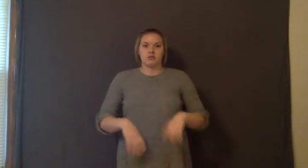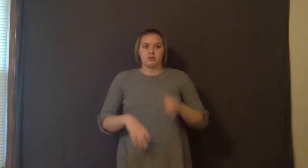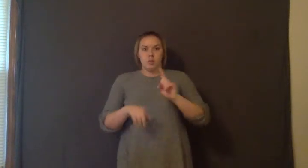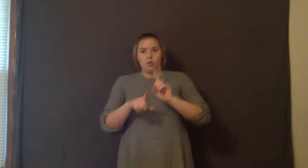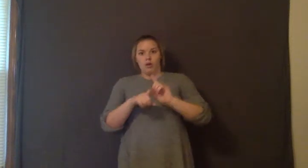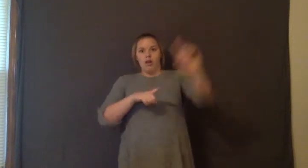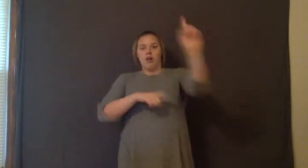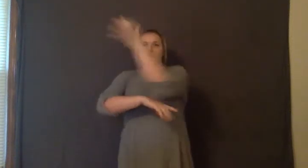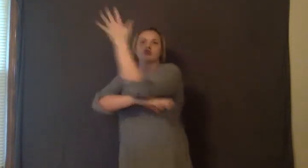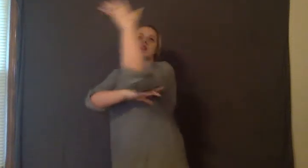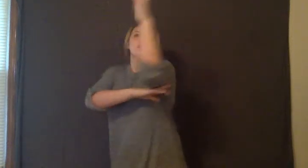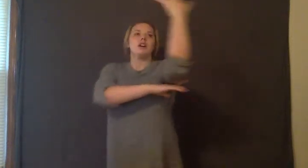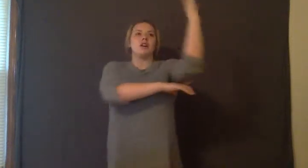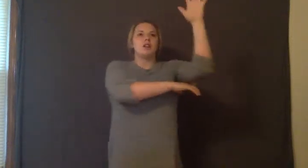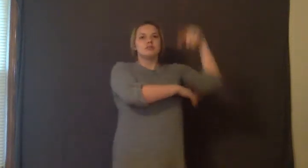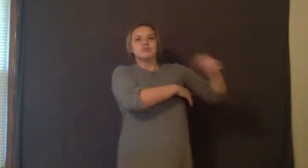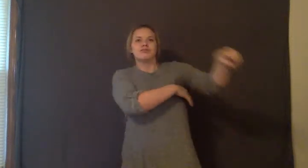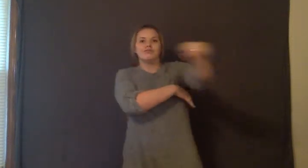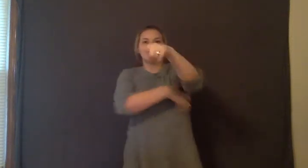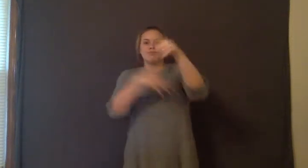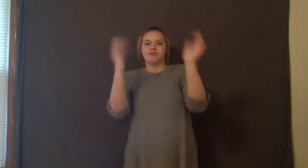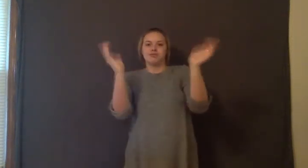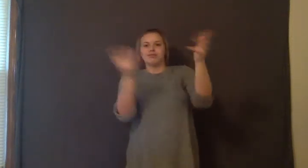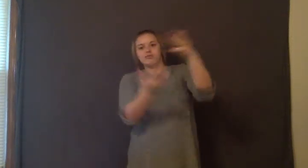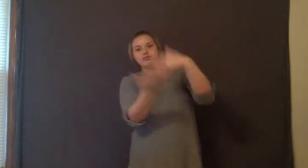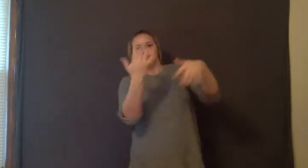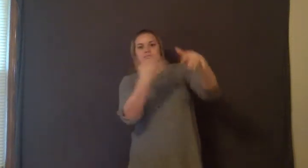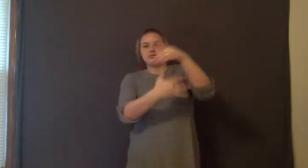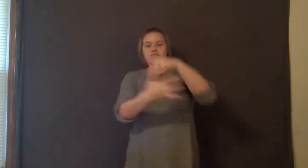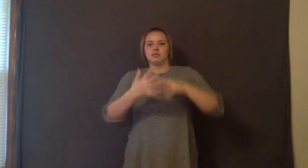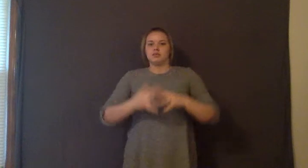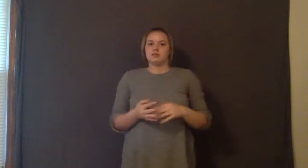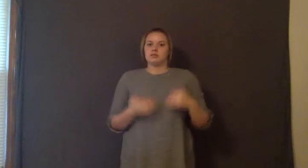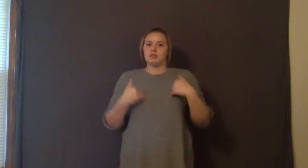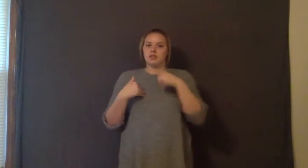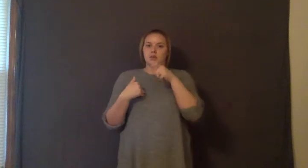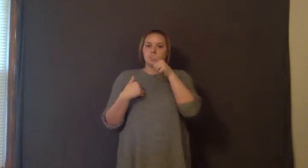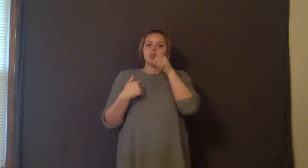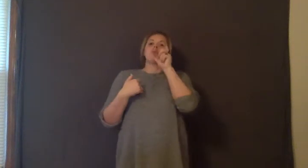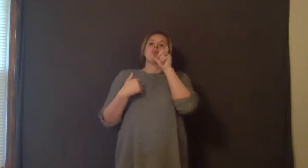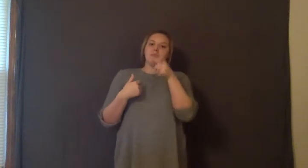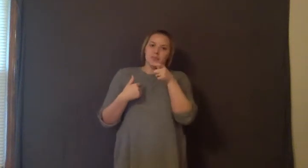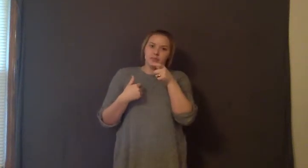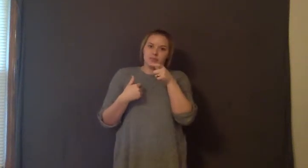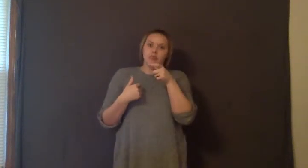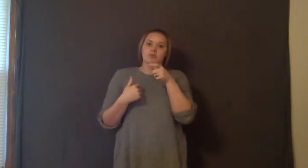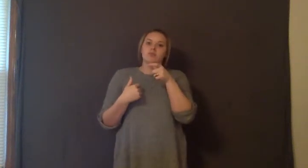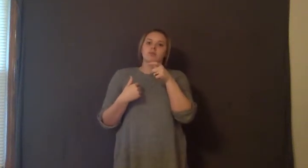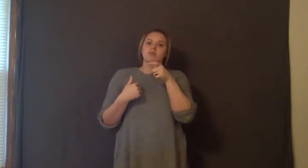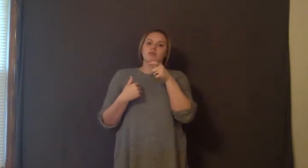were kind of just out there doing the stuff we crazily did. And he had a sip of this beer and he gave some to my sister and she had some and they offered it to